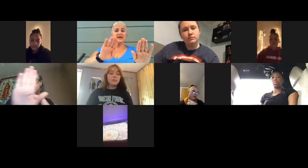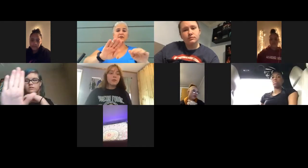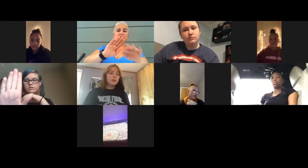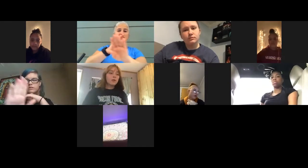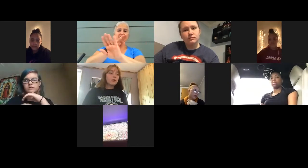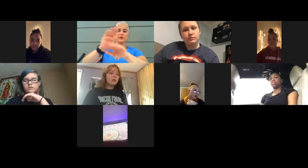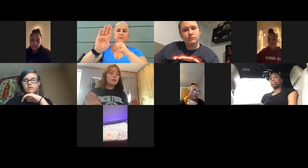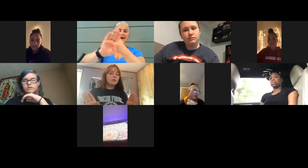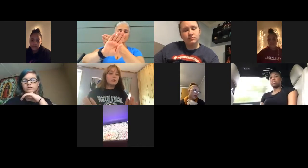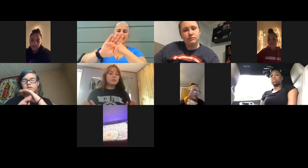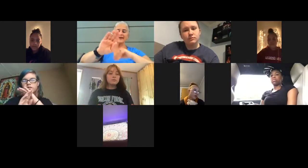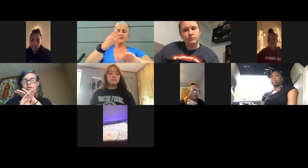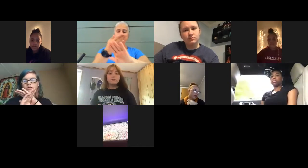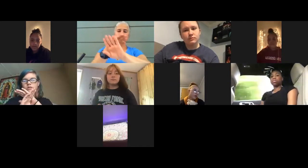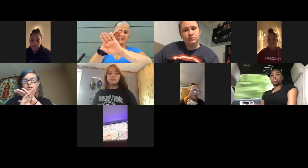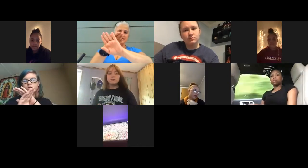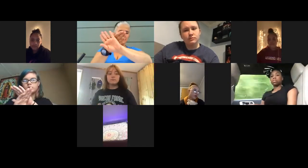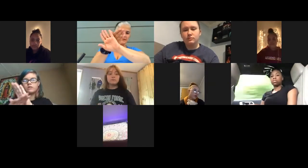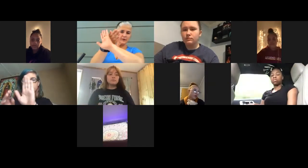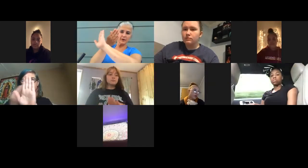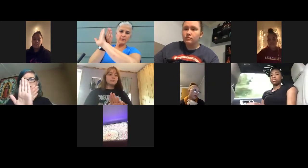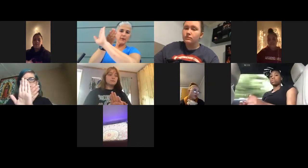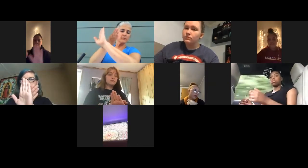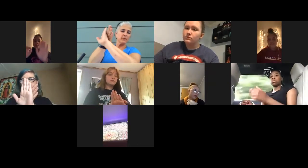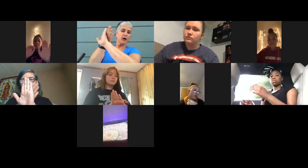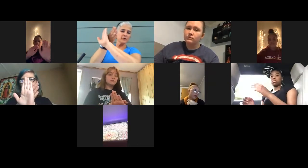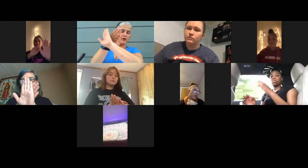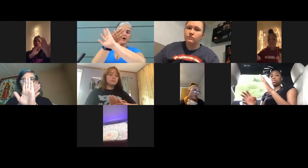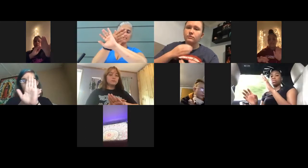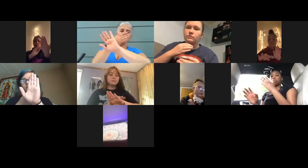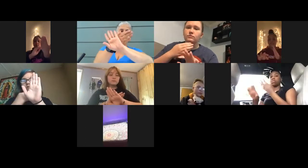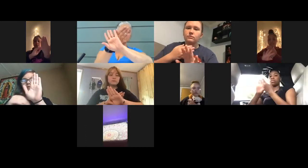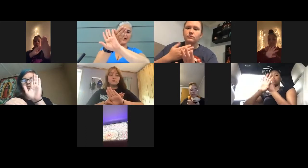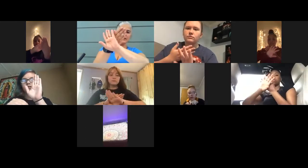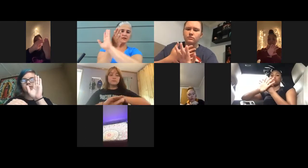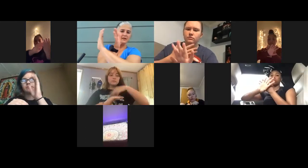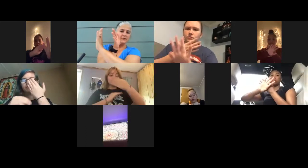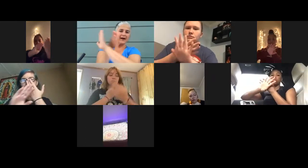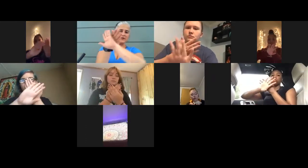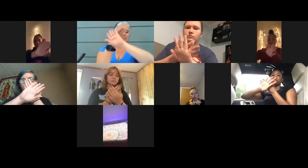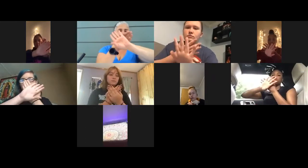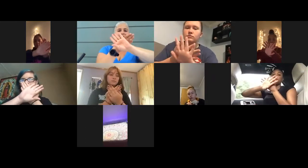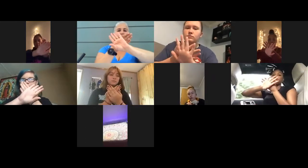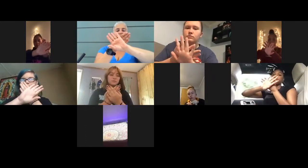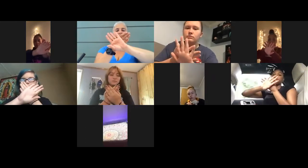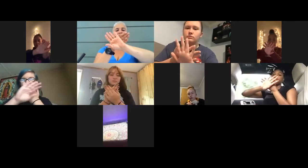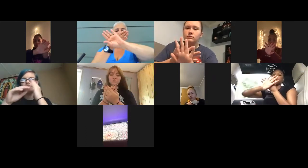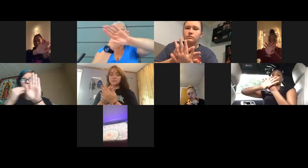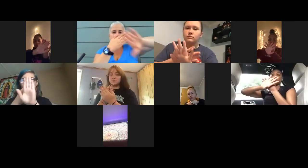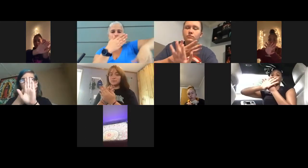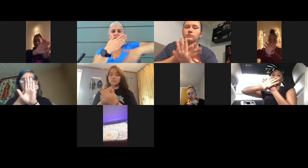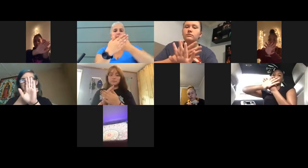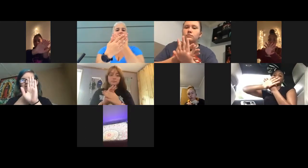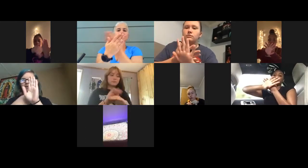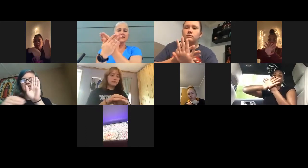in the video they do this where you're back to back. Your palm to palm. Your palms are out. The backs of your hands are back to back, and then you